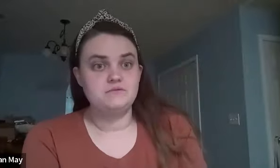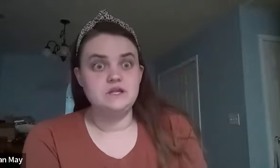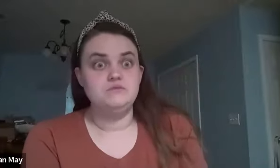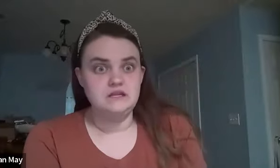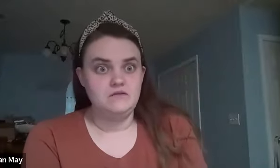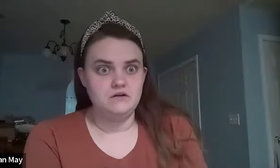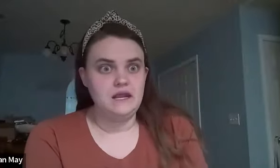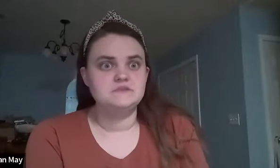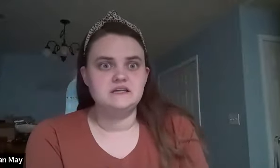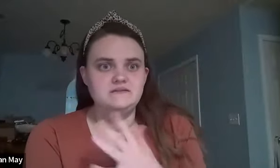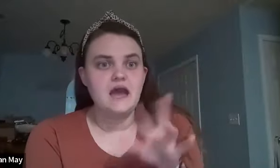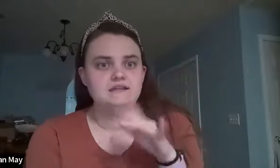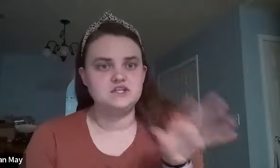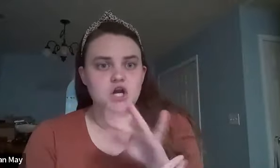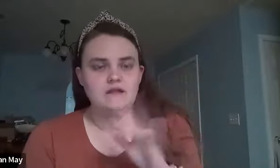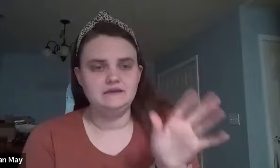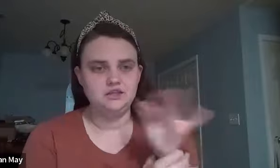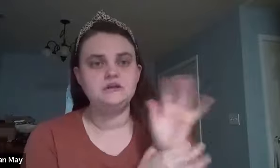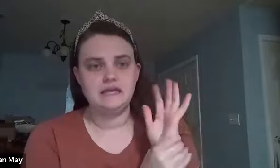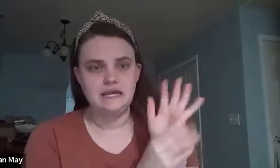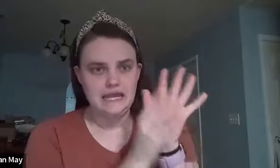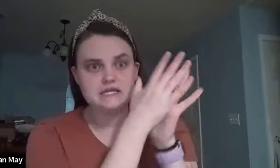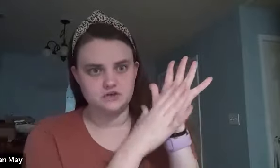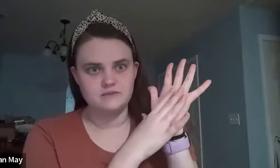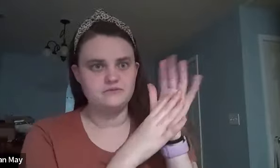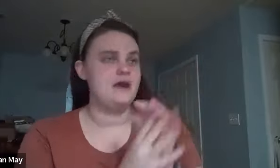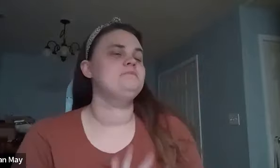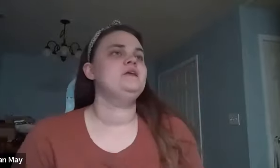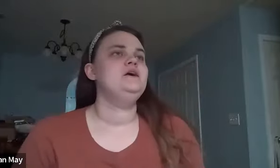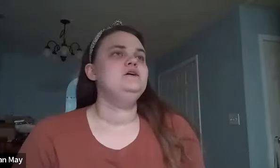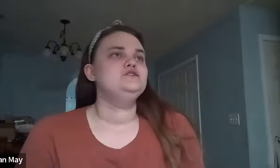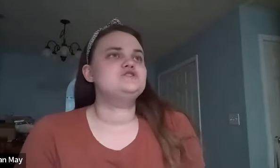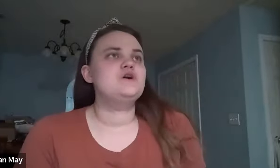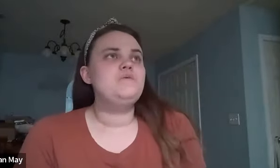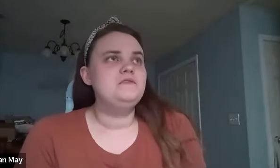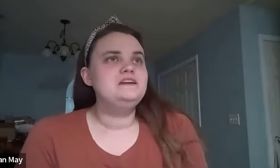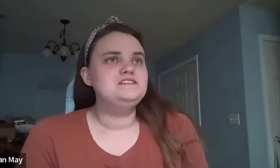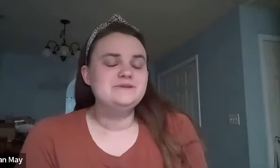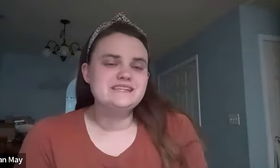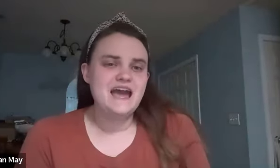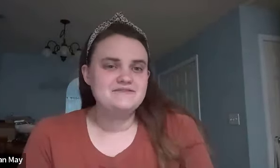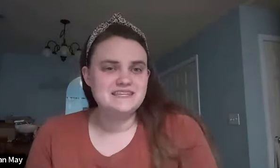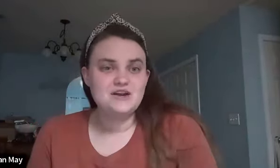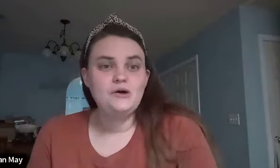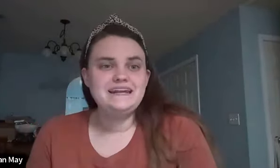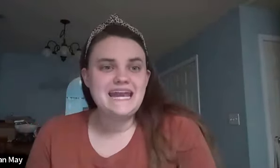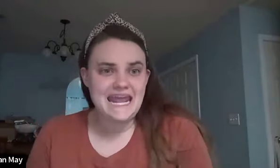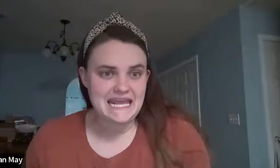really, really long names. Like that's you're gonna get a hand cramp from that. So what they do is they have this thing called a